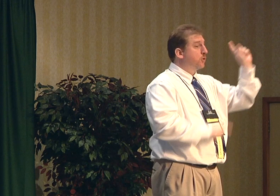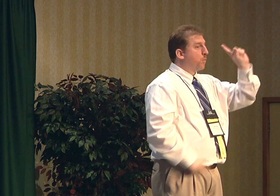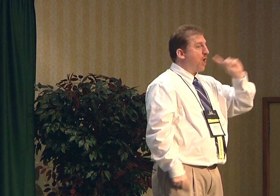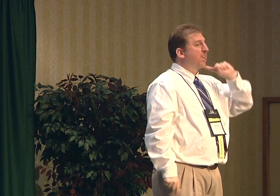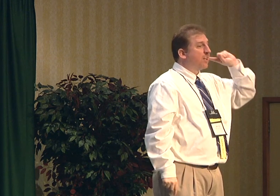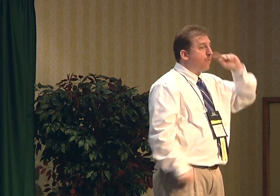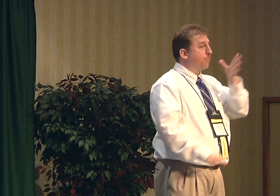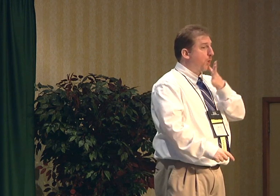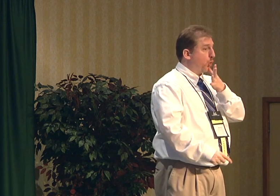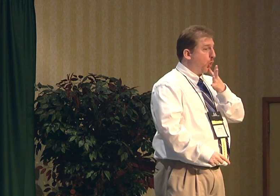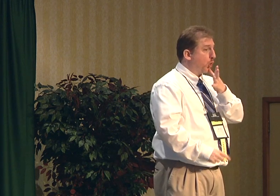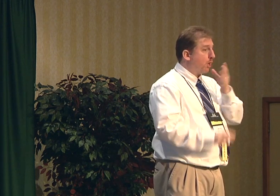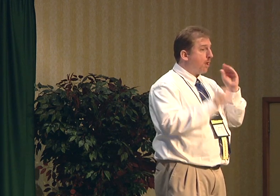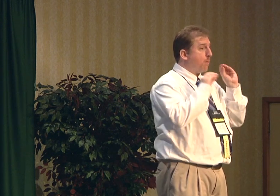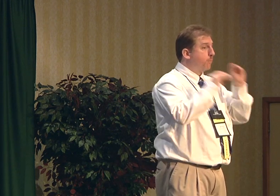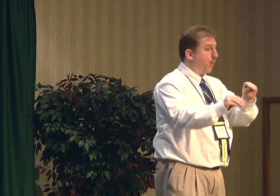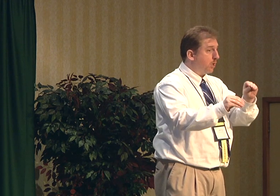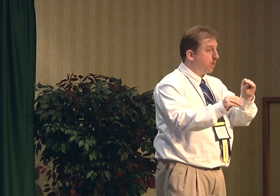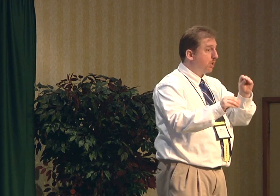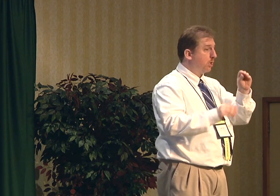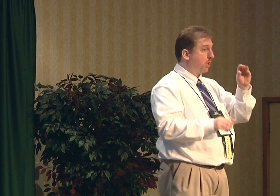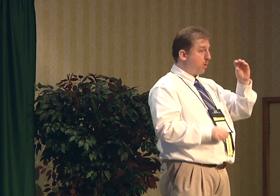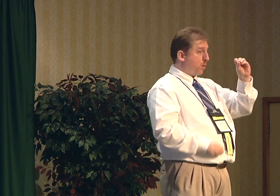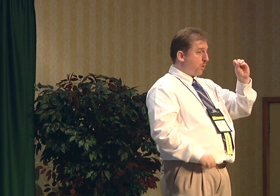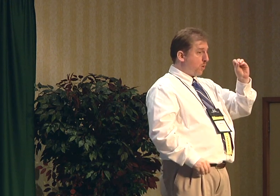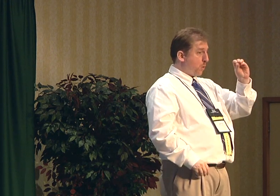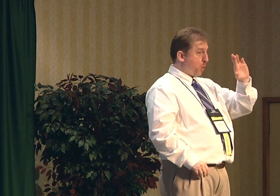true. In the article, they talked about a case where a deaf mother